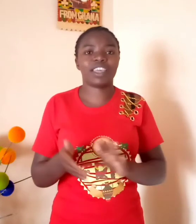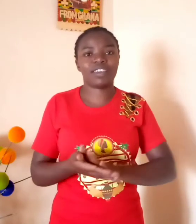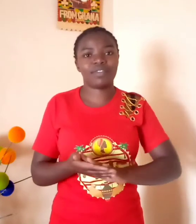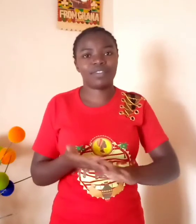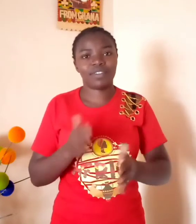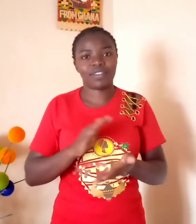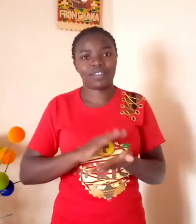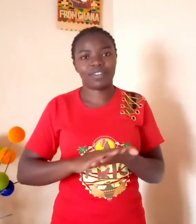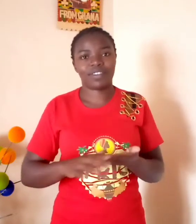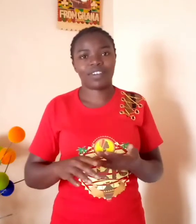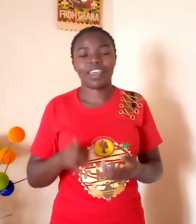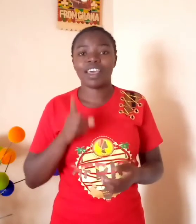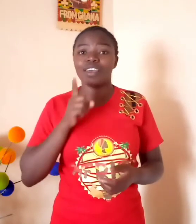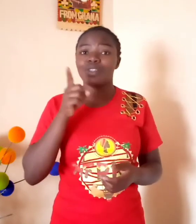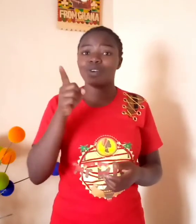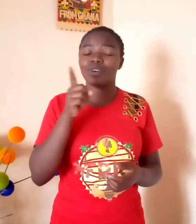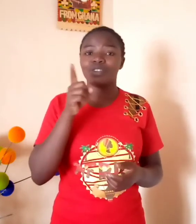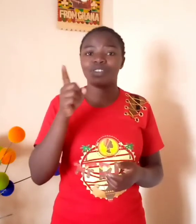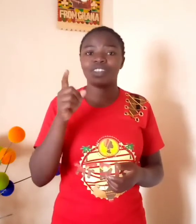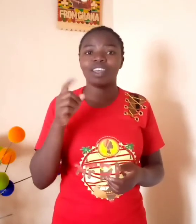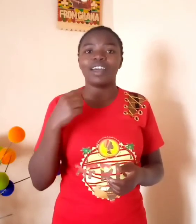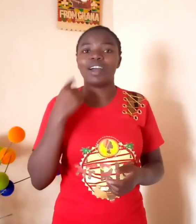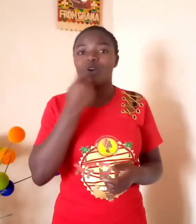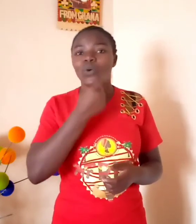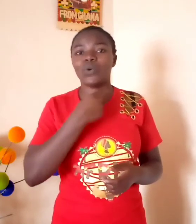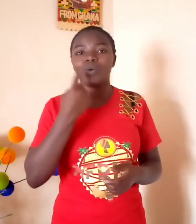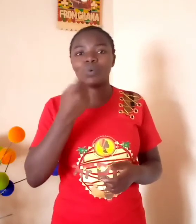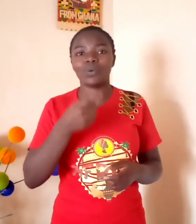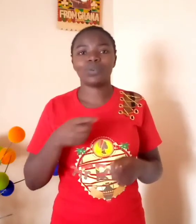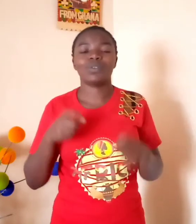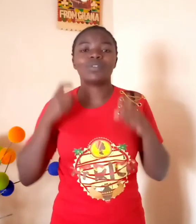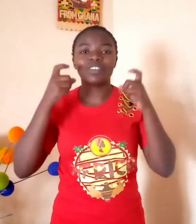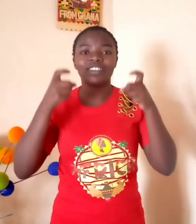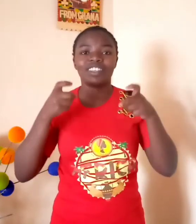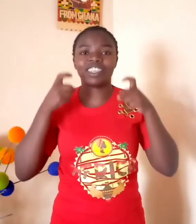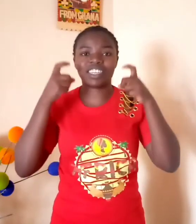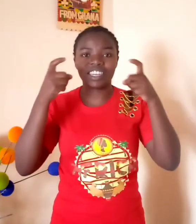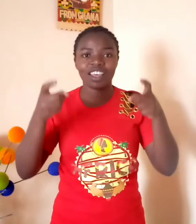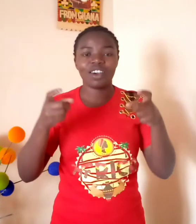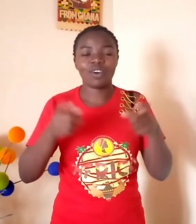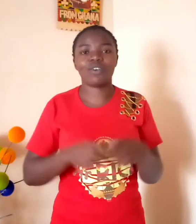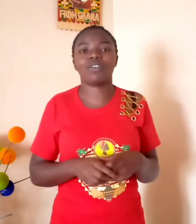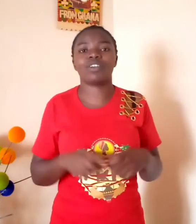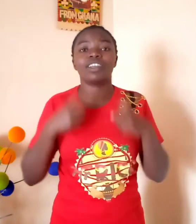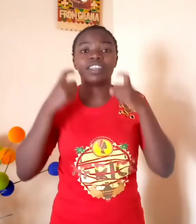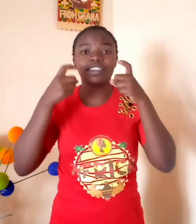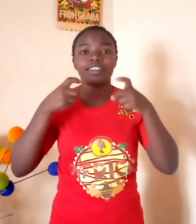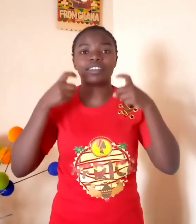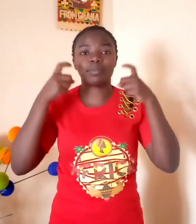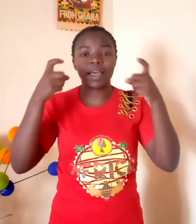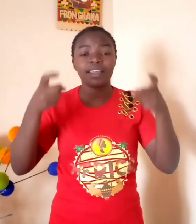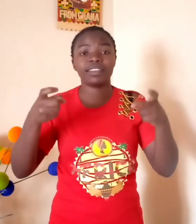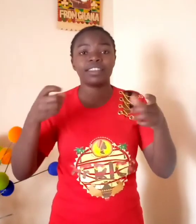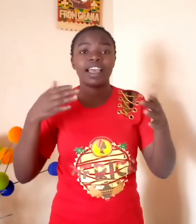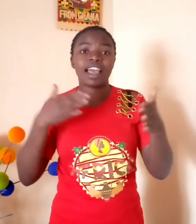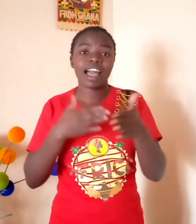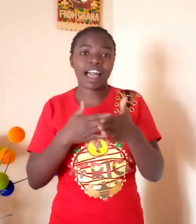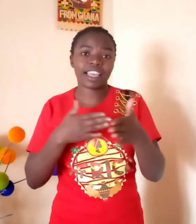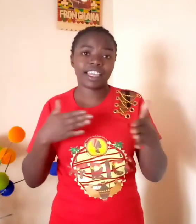forgive those who sin or trespass